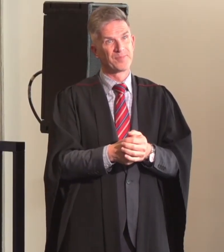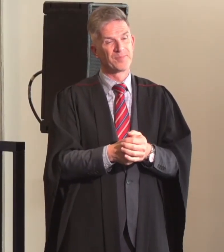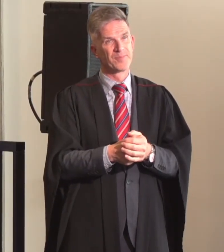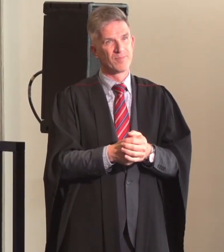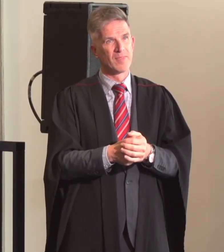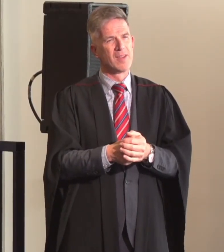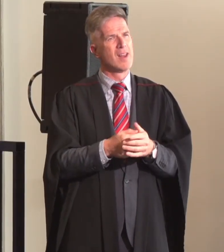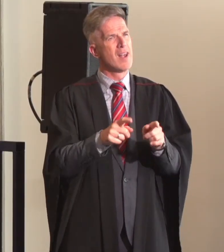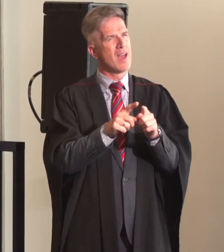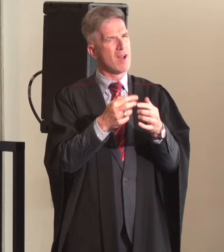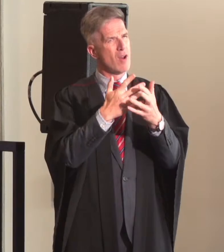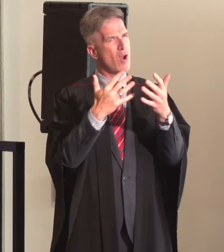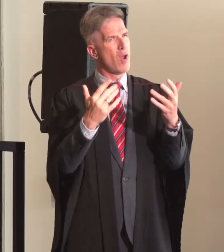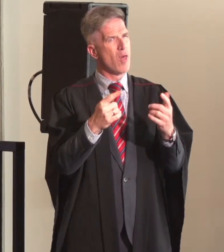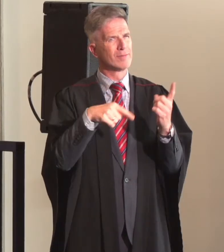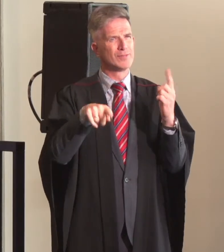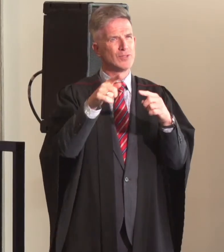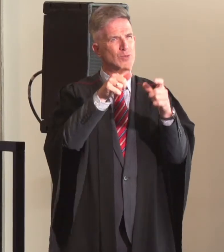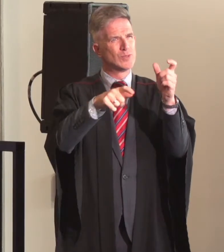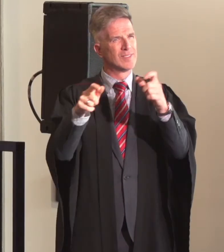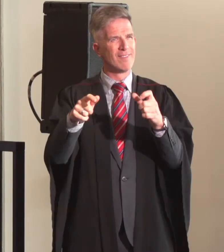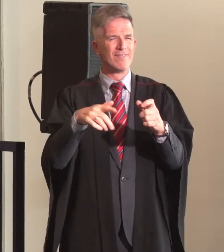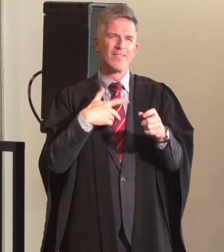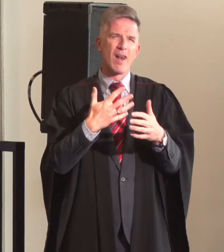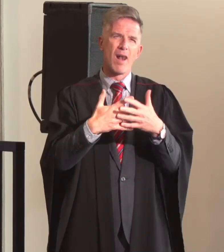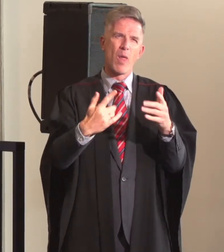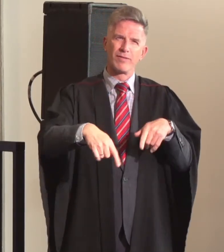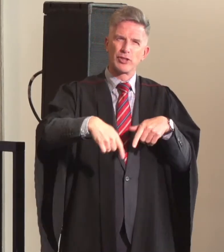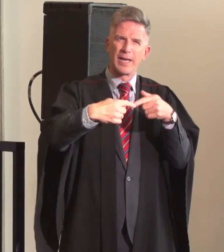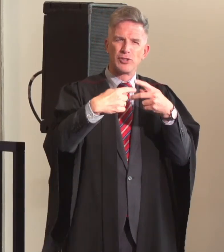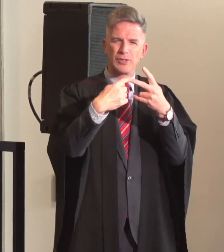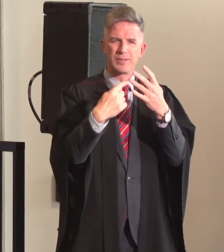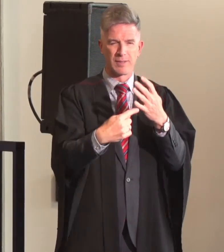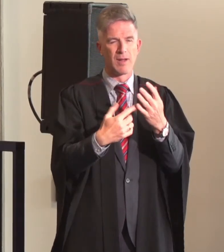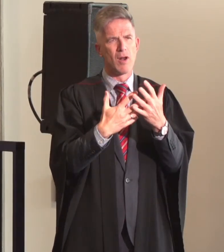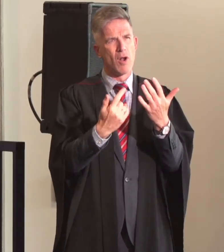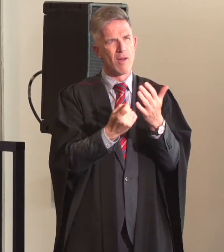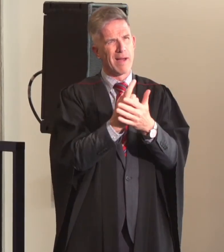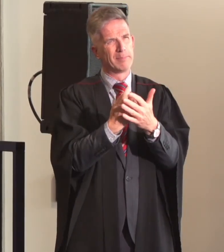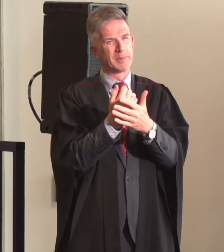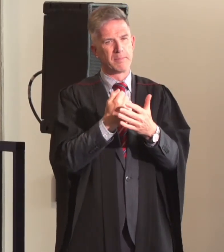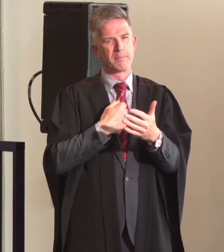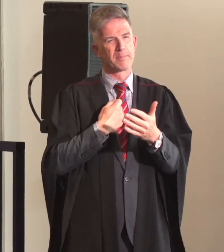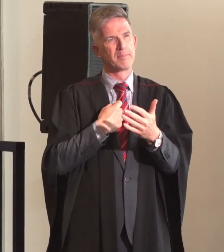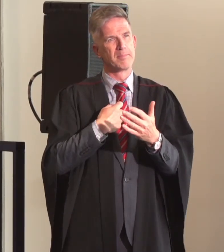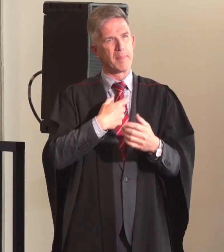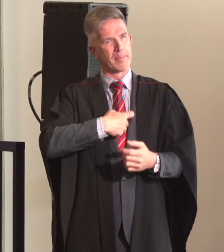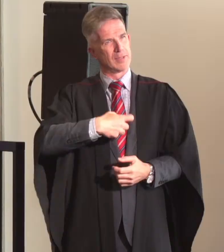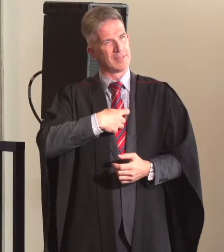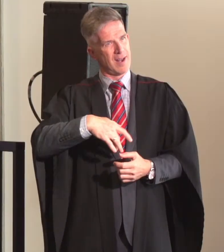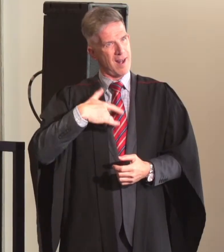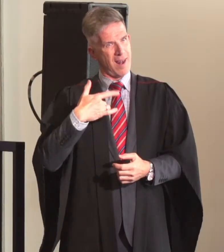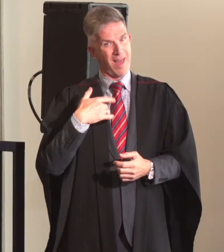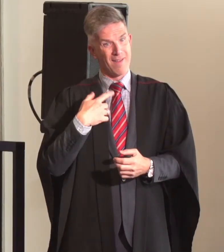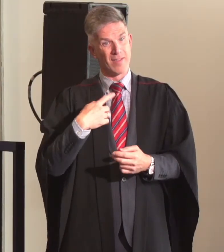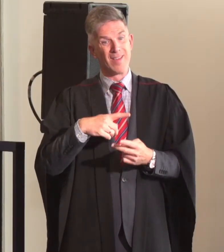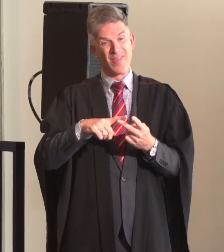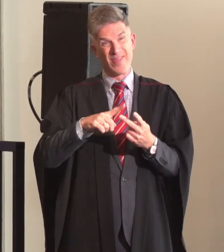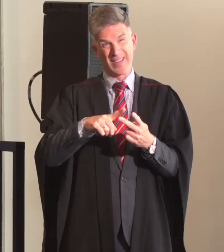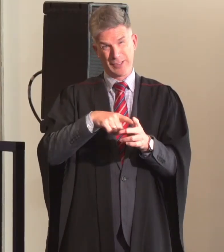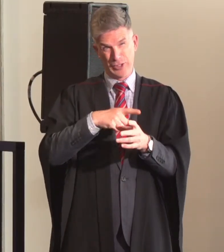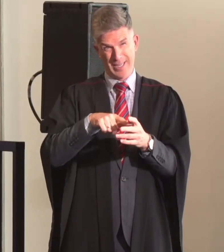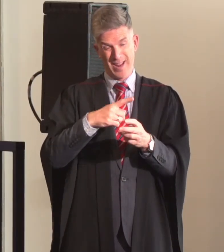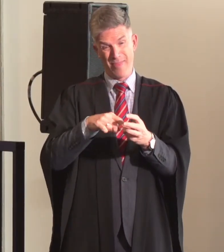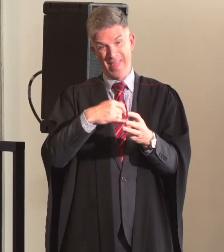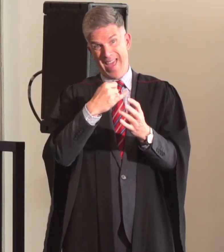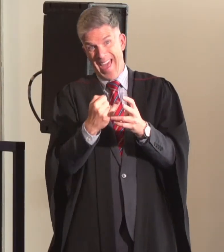students, I've also gone through my trials and tribulations while studying. I had a lot happen in my personal life towards the end of my second year and early final year. It knocked me quite severely to a